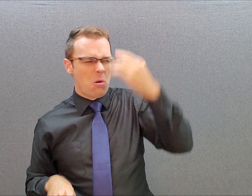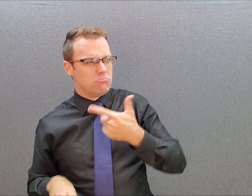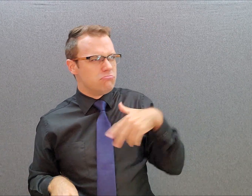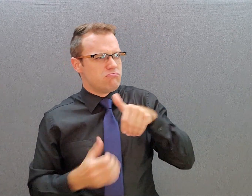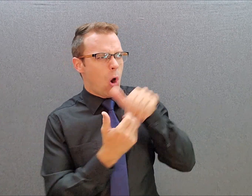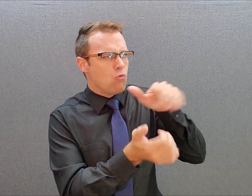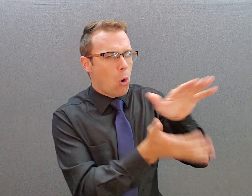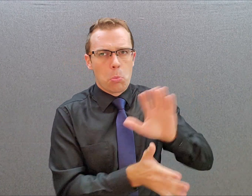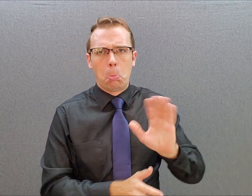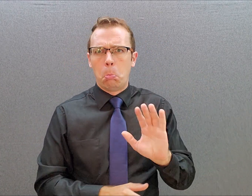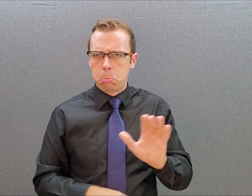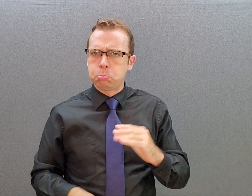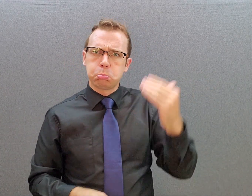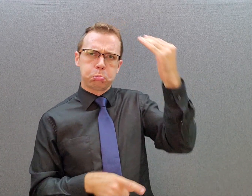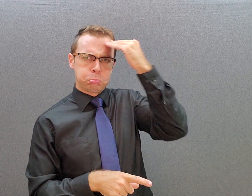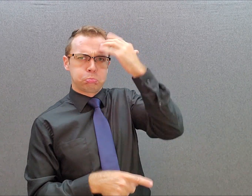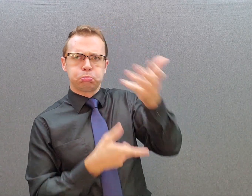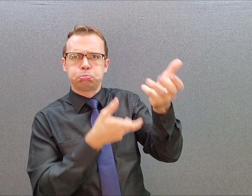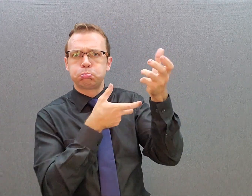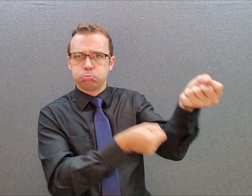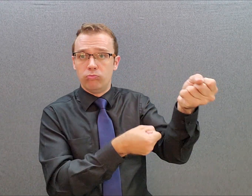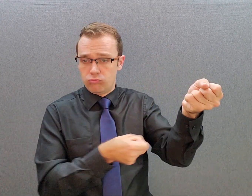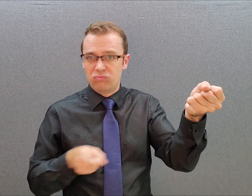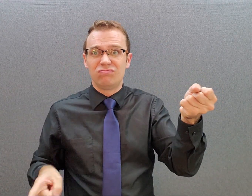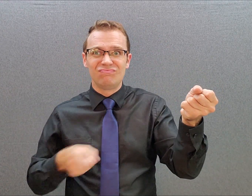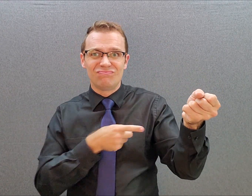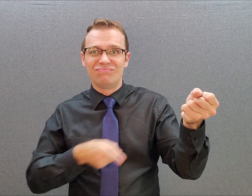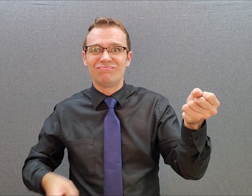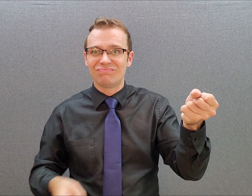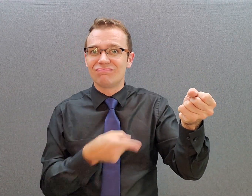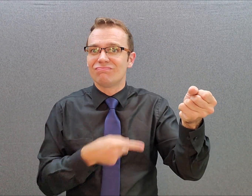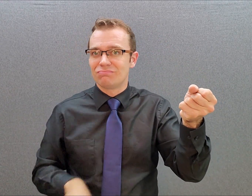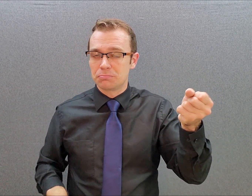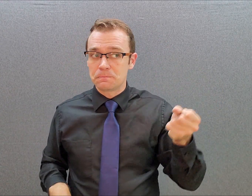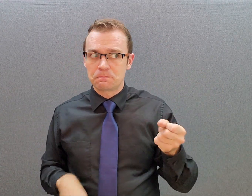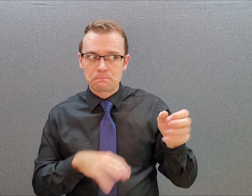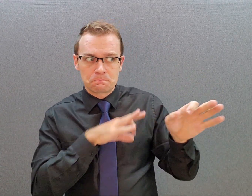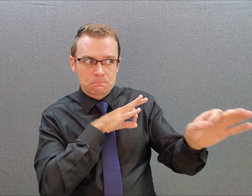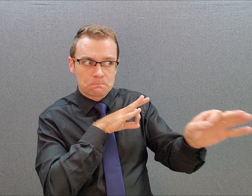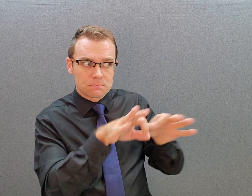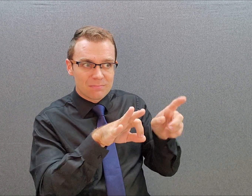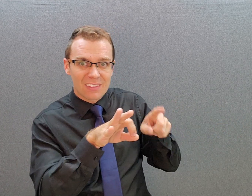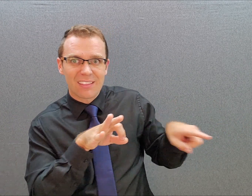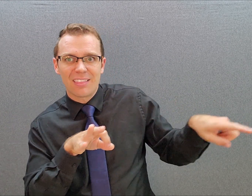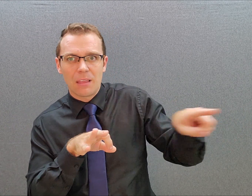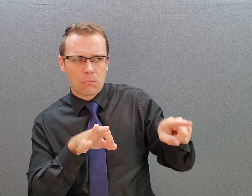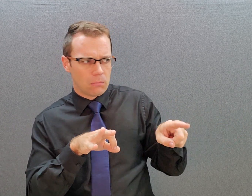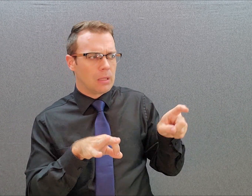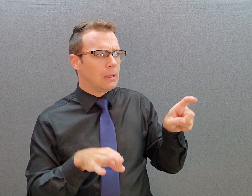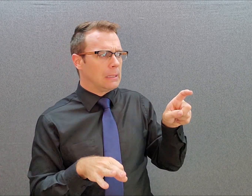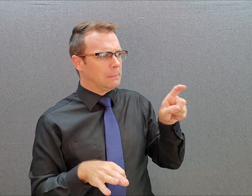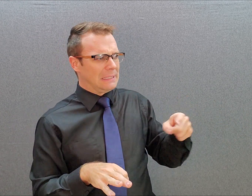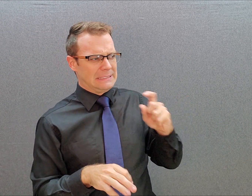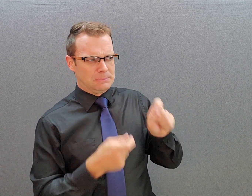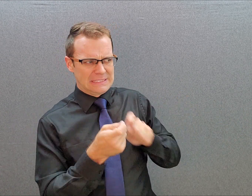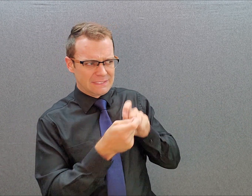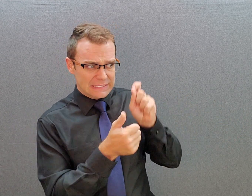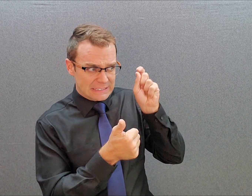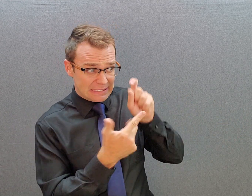accept care from someone other than you. Explain to your network any assistance for personal care that you may